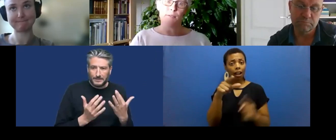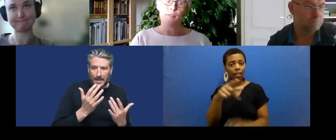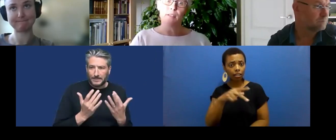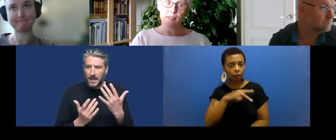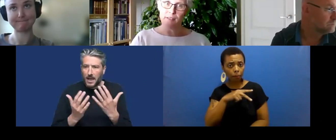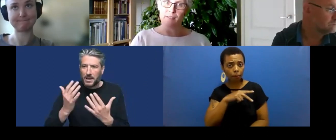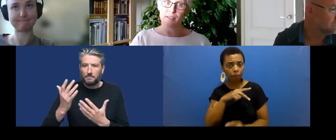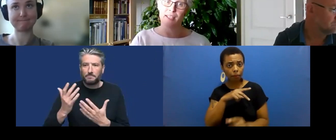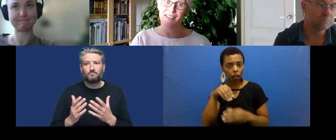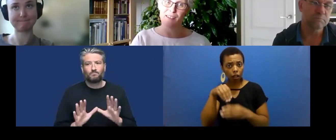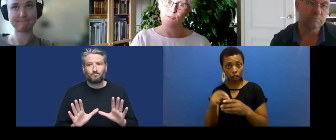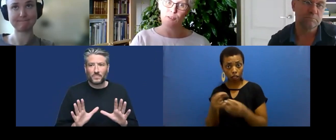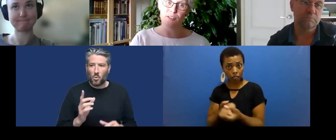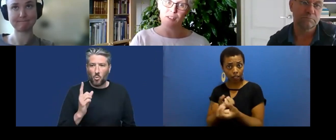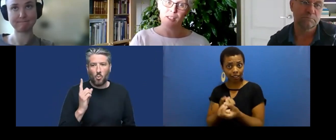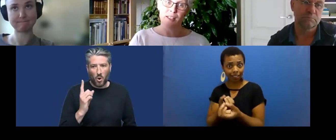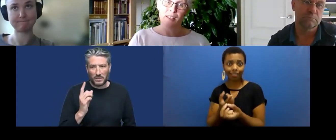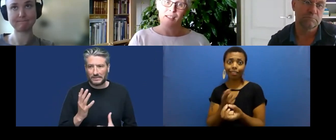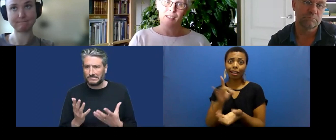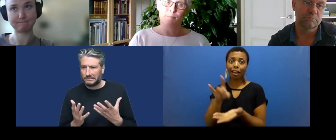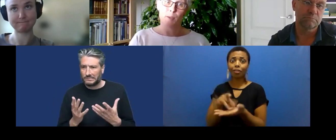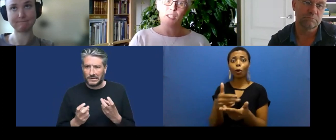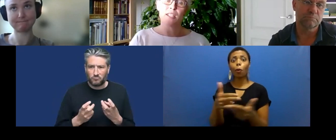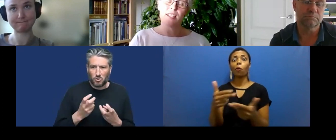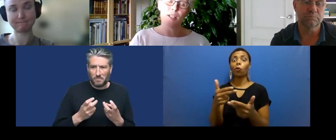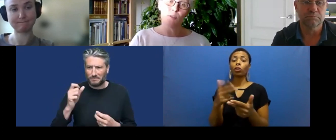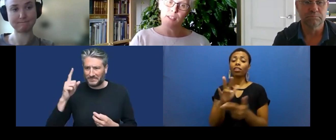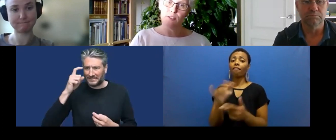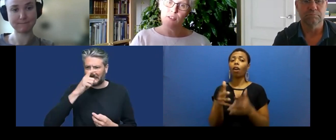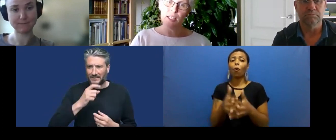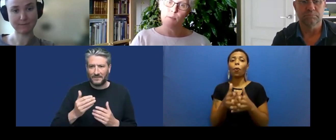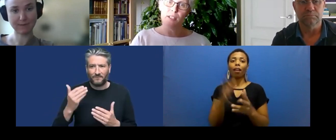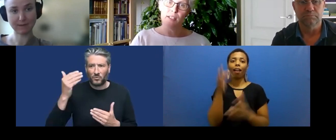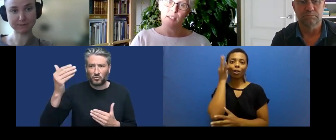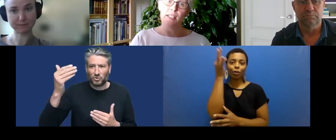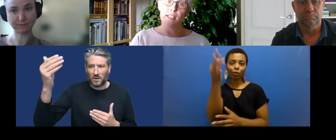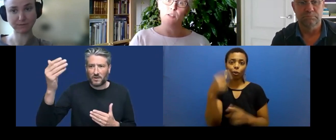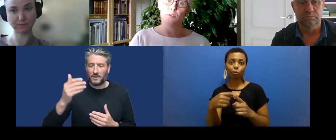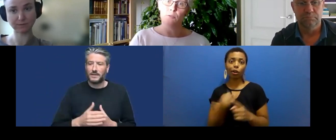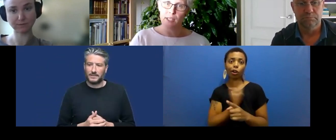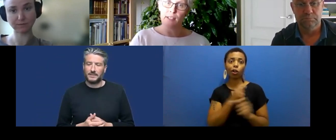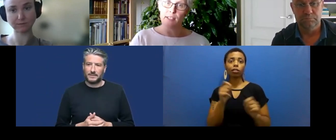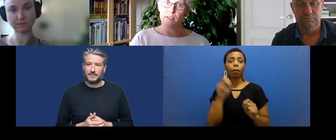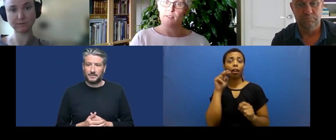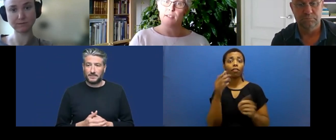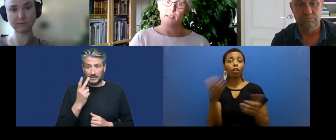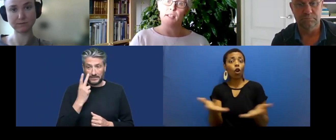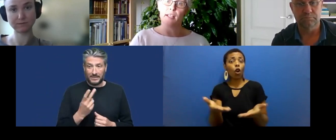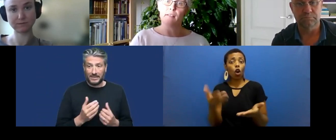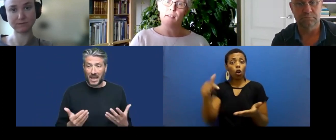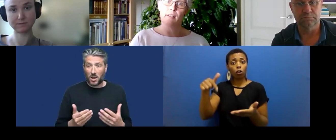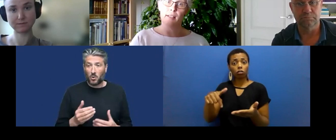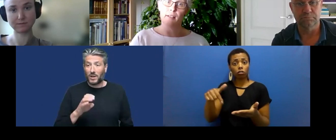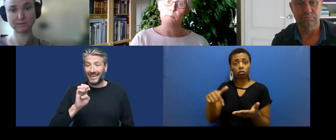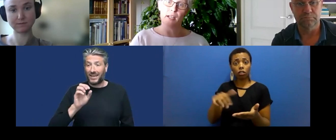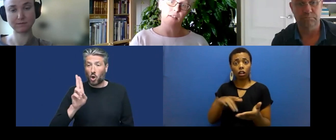be one of the hurdles in the future. We can see already today with the EU regulation on this